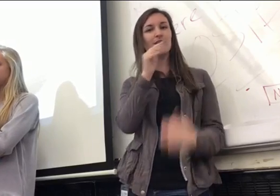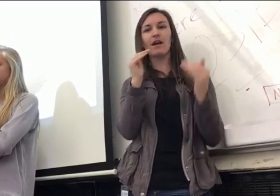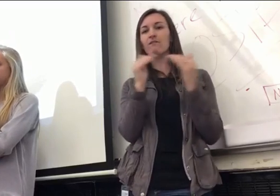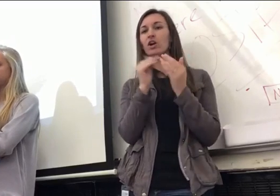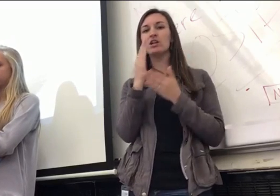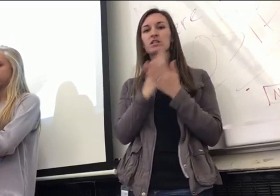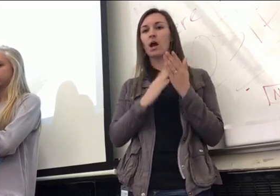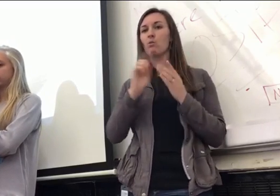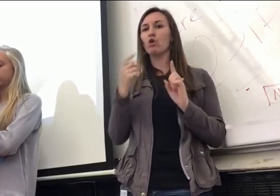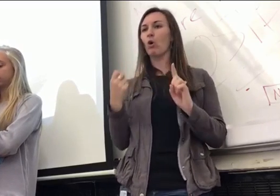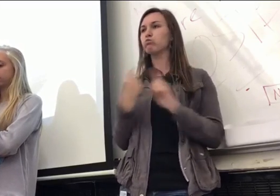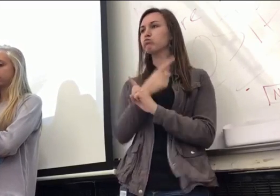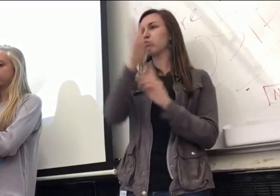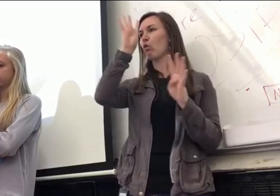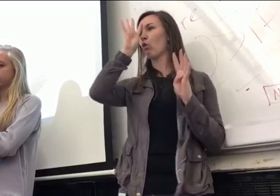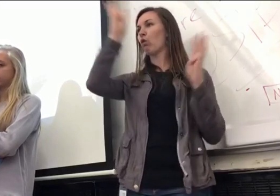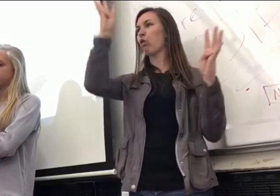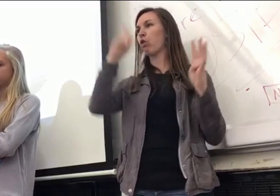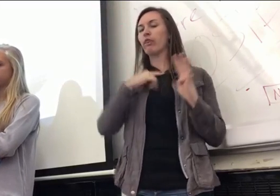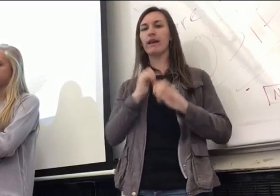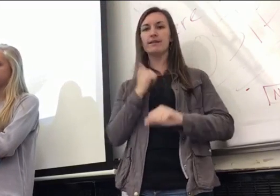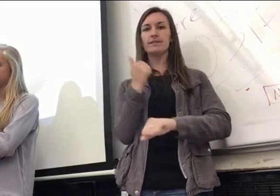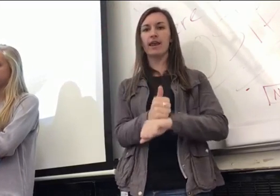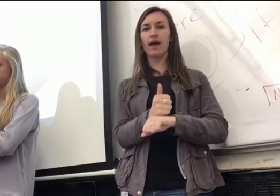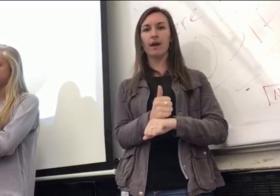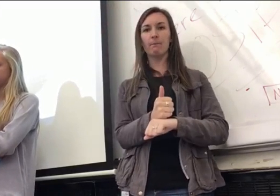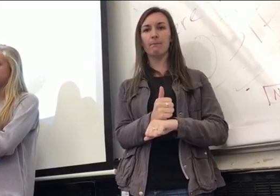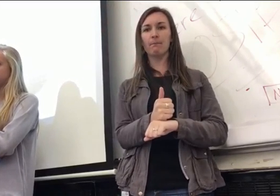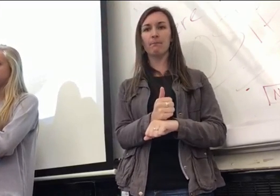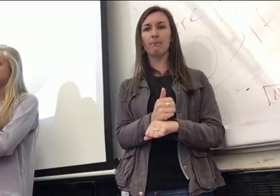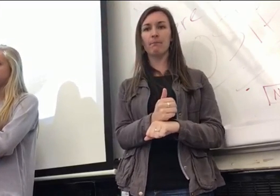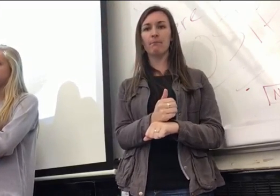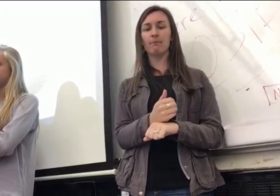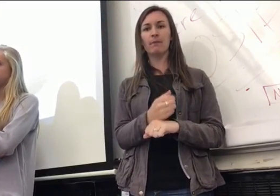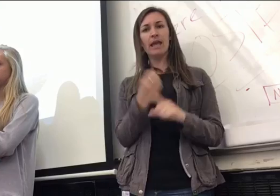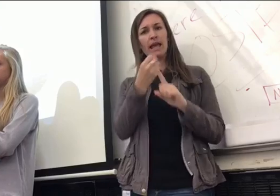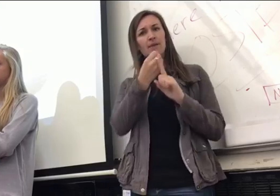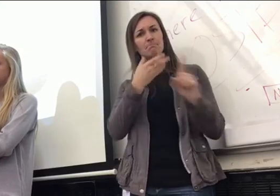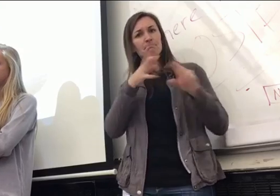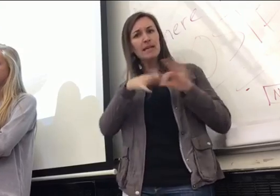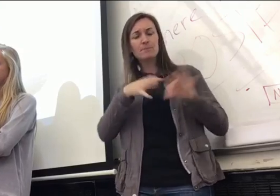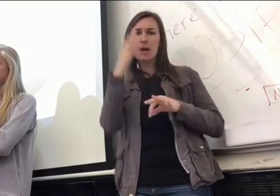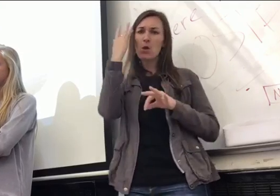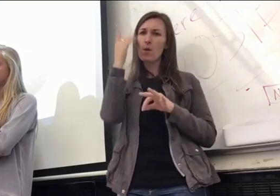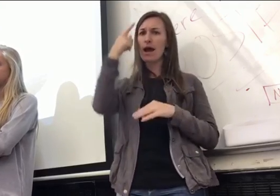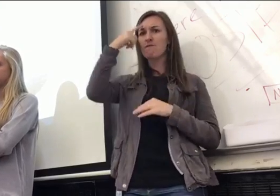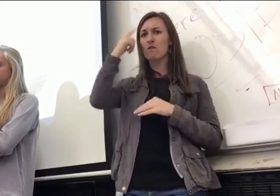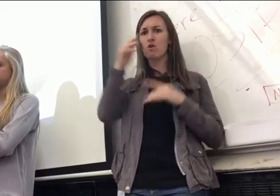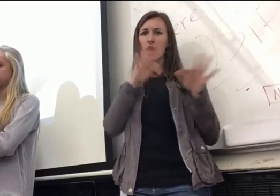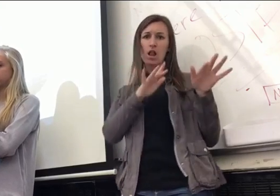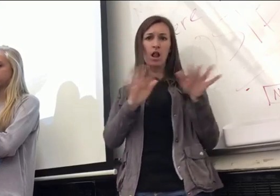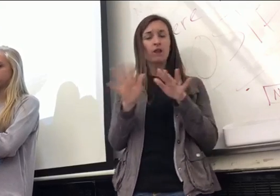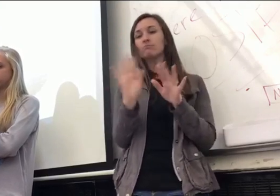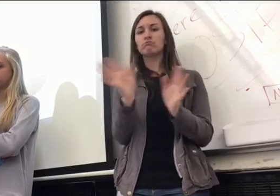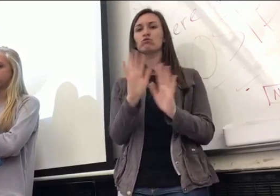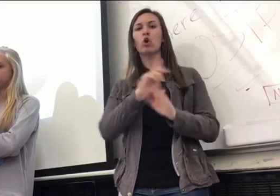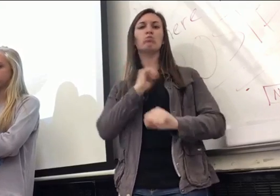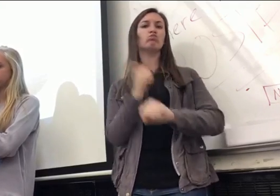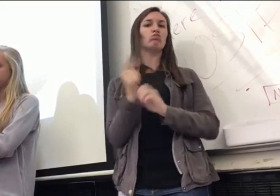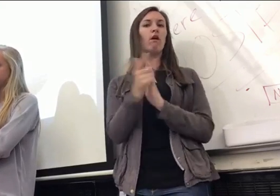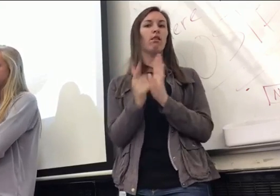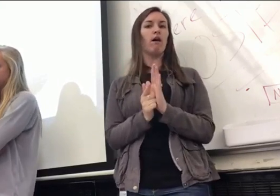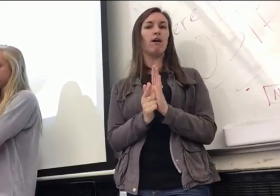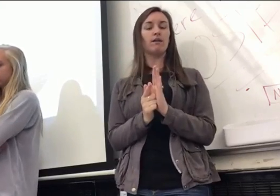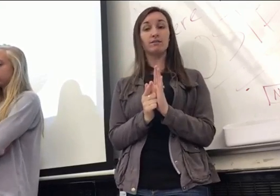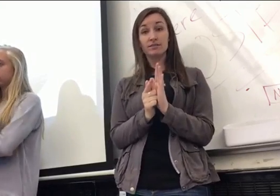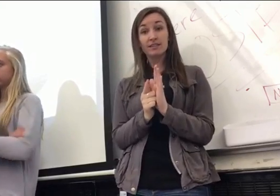just kind of random laws that I put out there. I didn't really have a say of what they were for, but just random laws, right? Did any of you guys have a